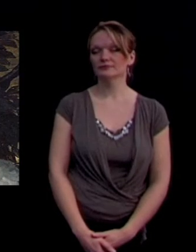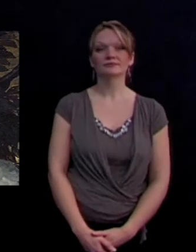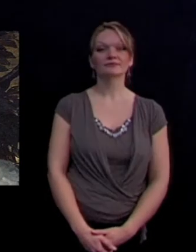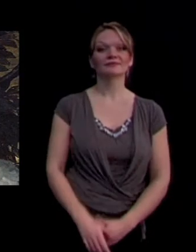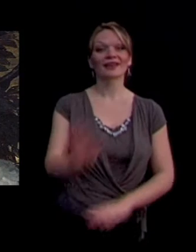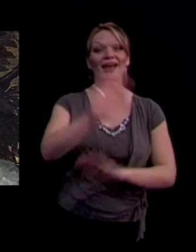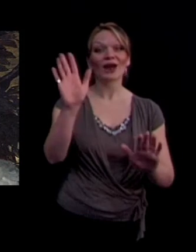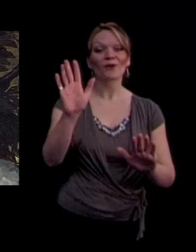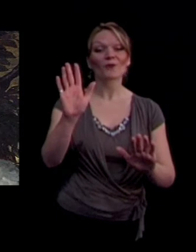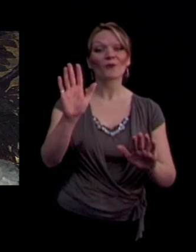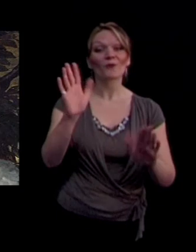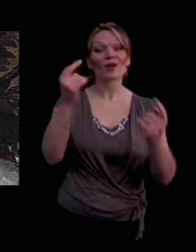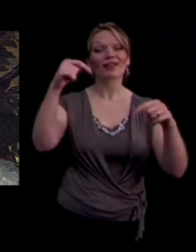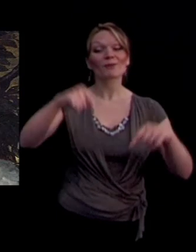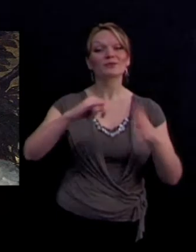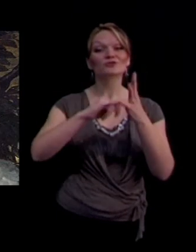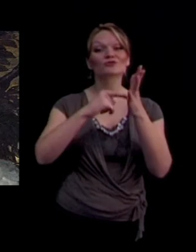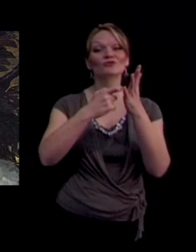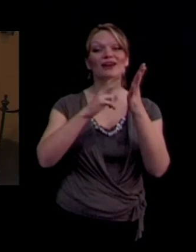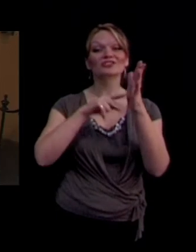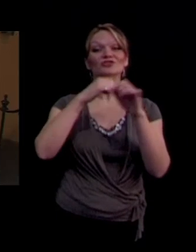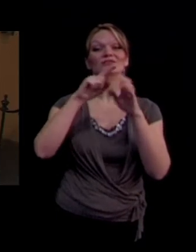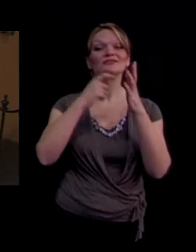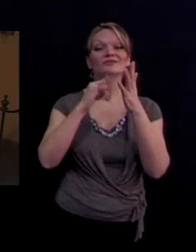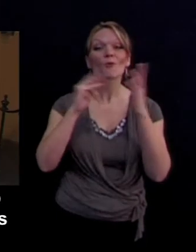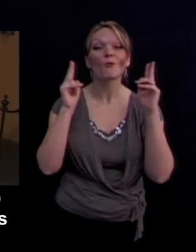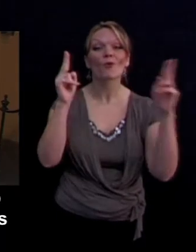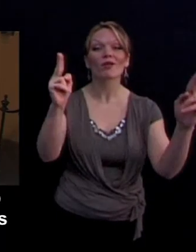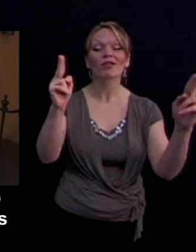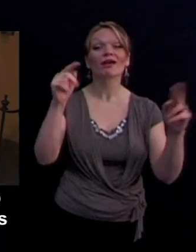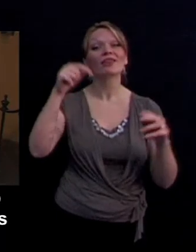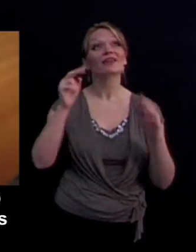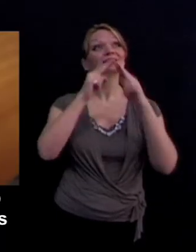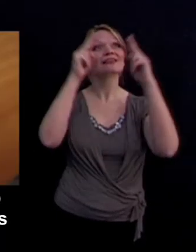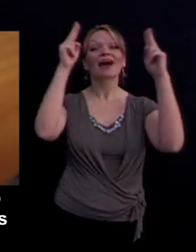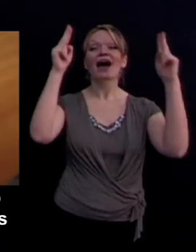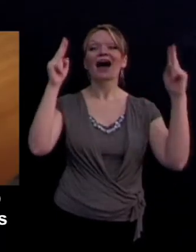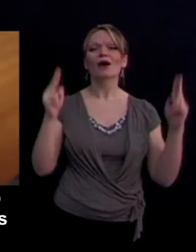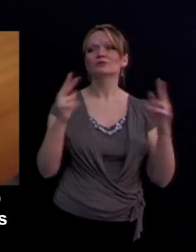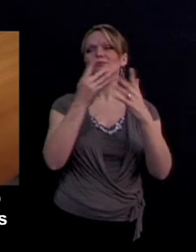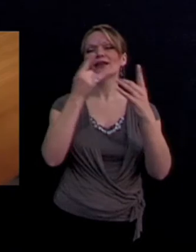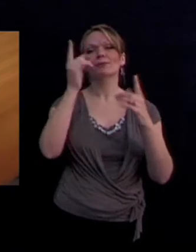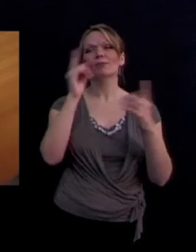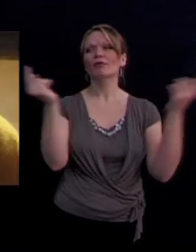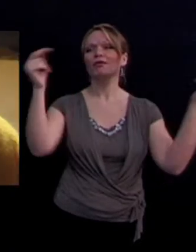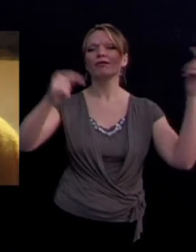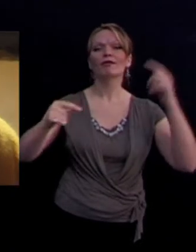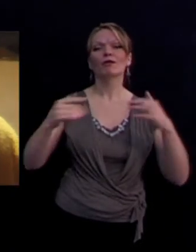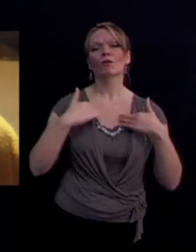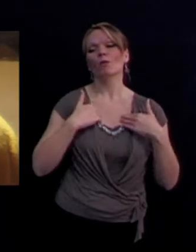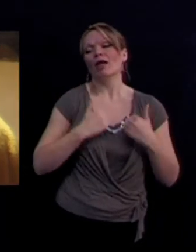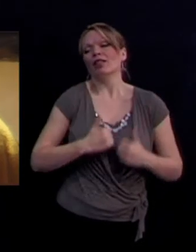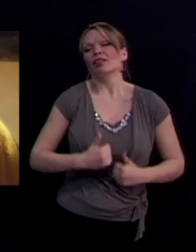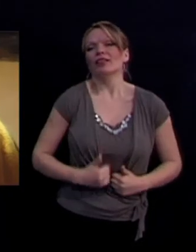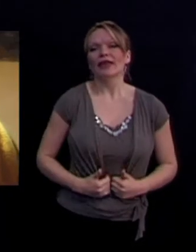Hello, welcome to Strangers' Hall. This house has been home to wealthy mayors and magnates of the city of Norwich for